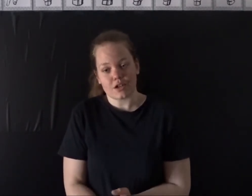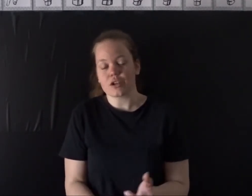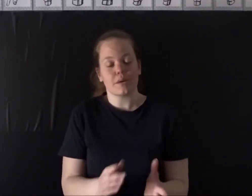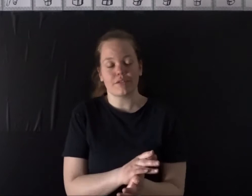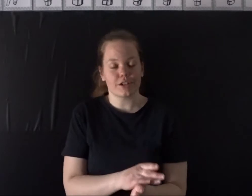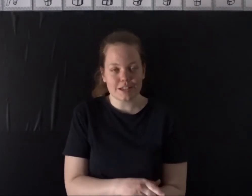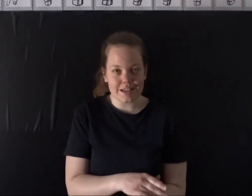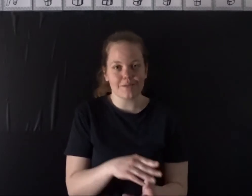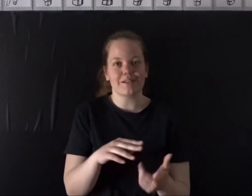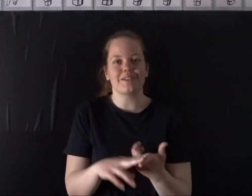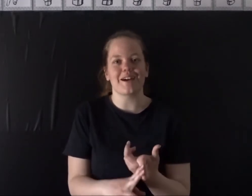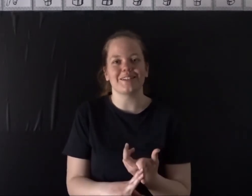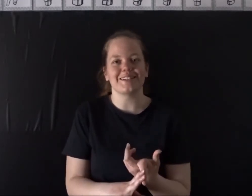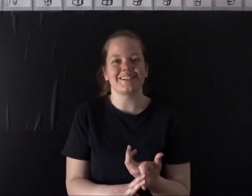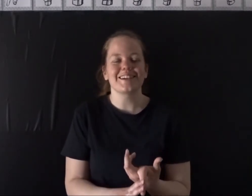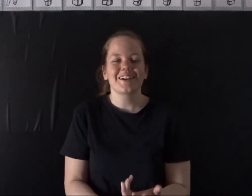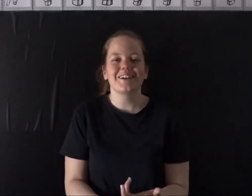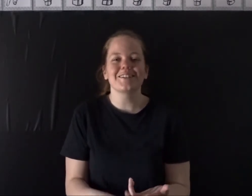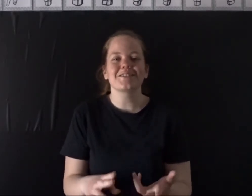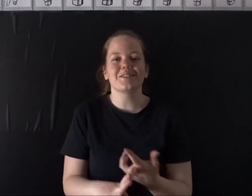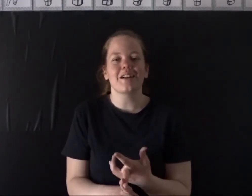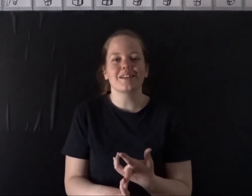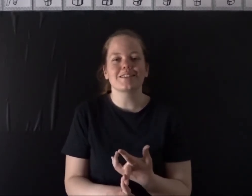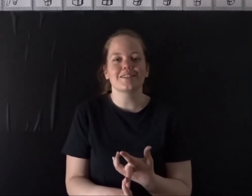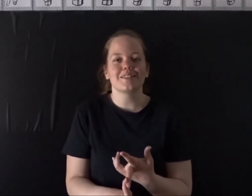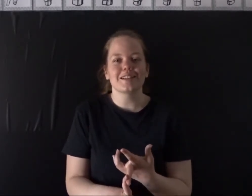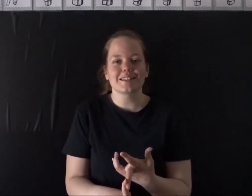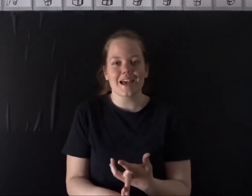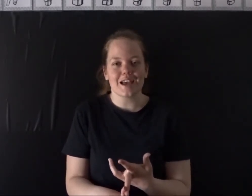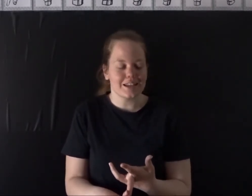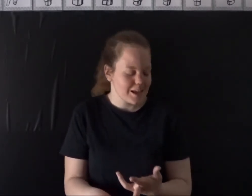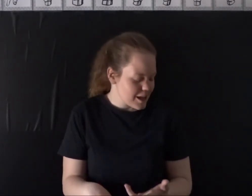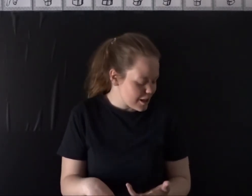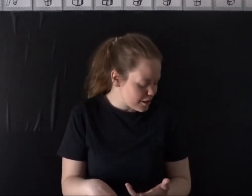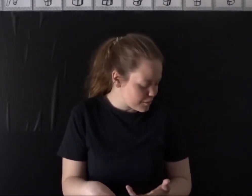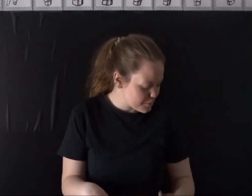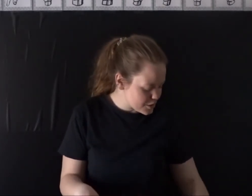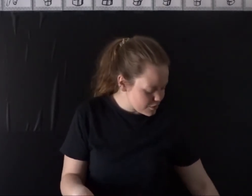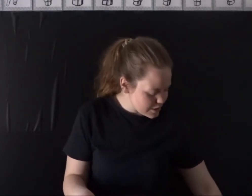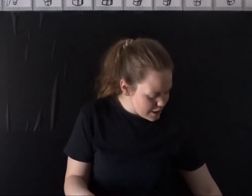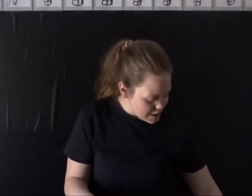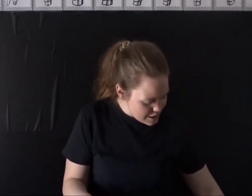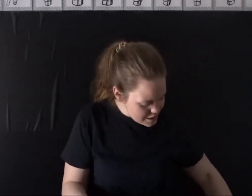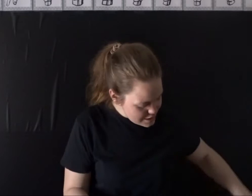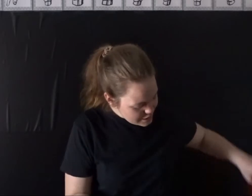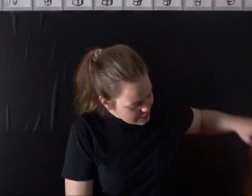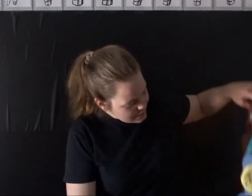we've learned sick, we've now learned hurt, so now let's learn sad. So sad